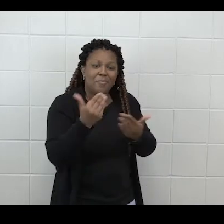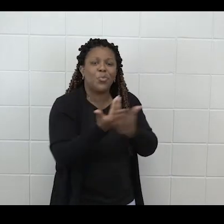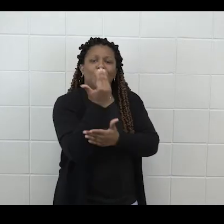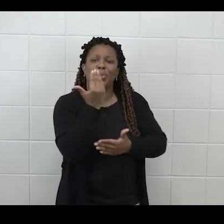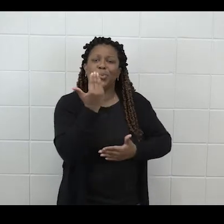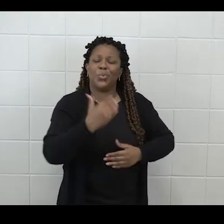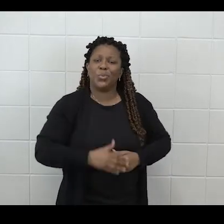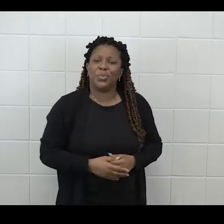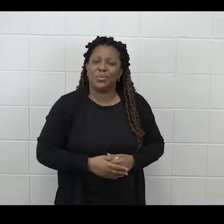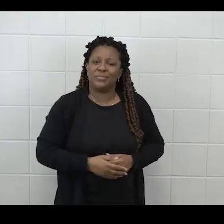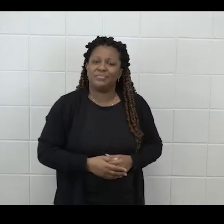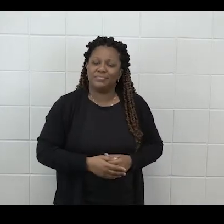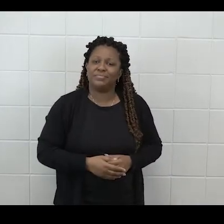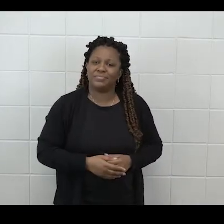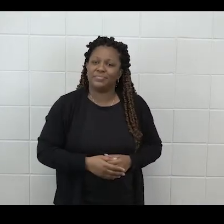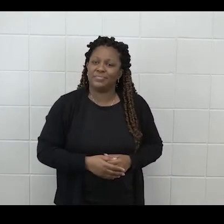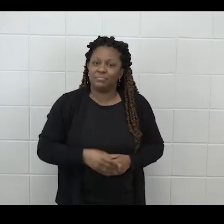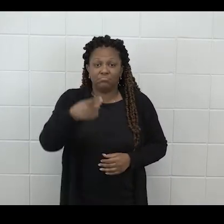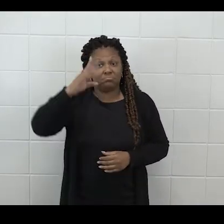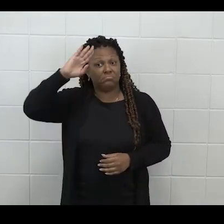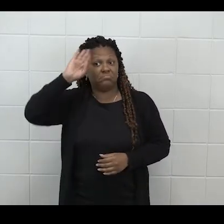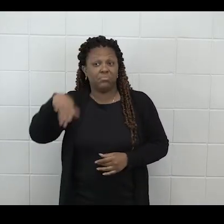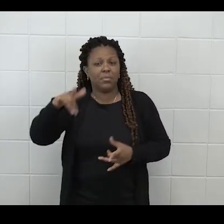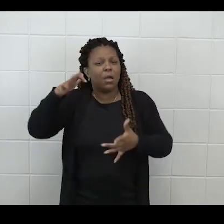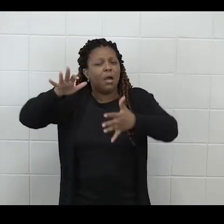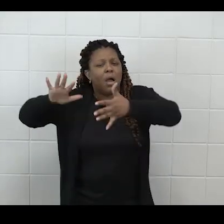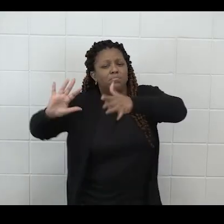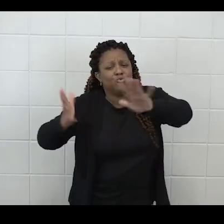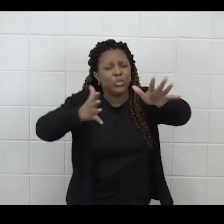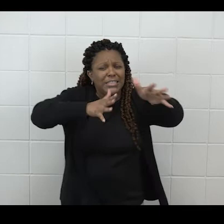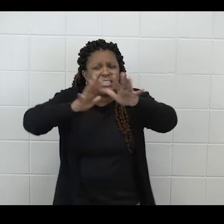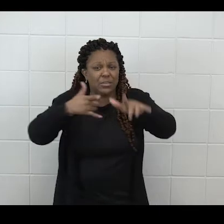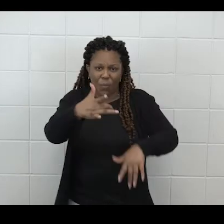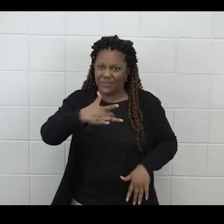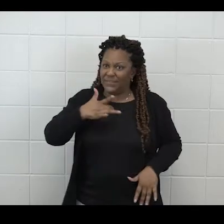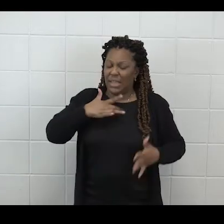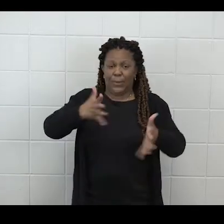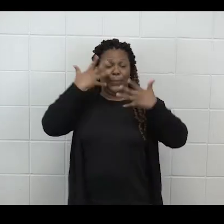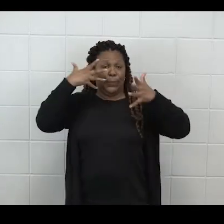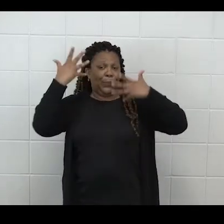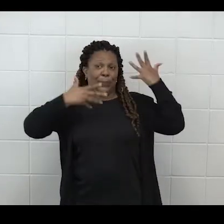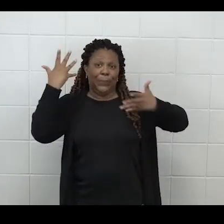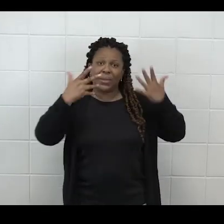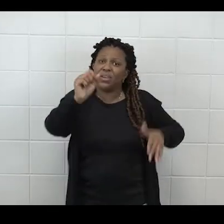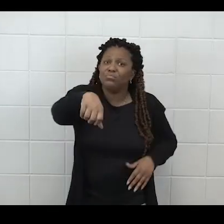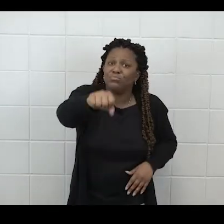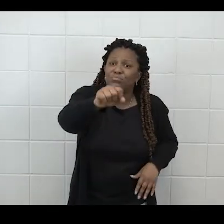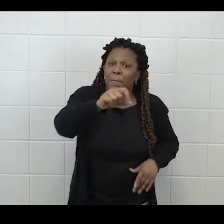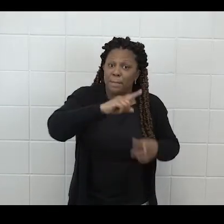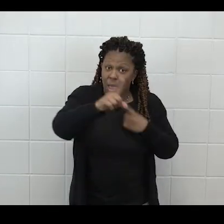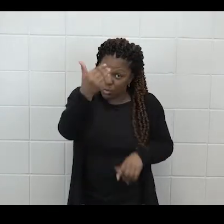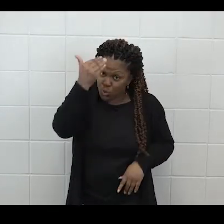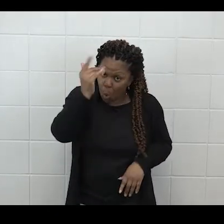it chooses, and you hear the sound of it. But you do not know where it comes from or where it